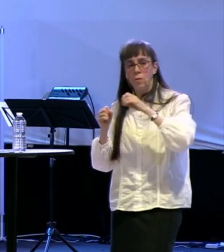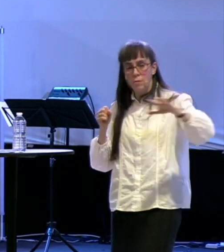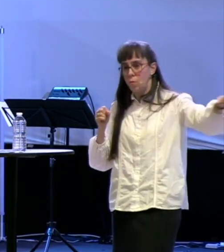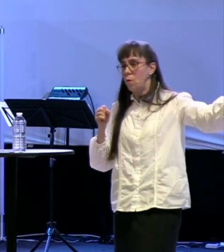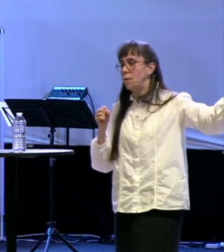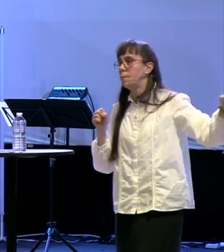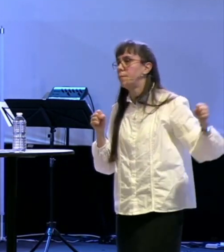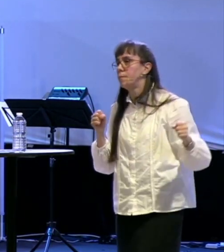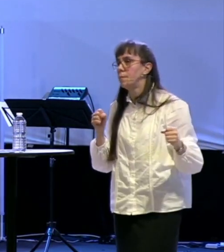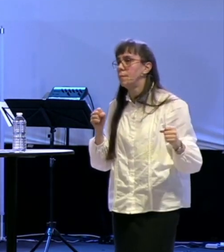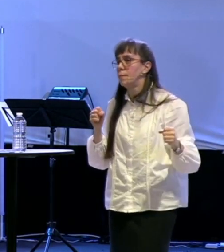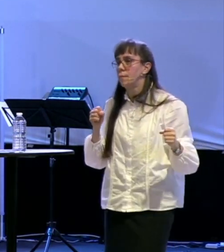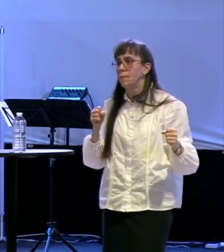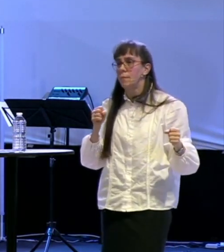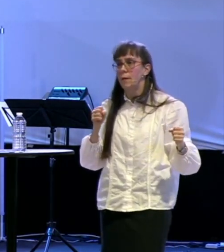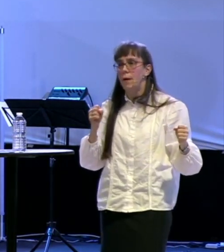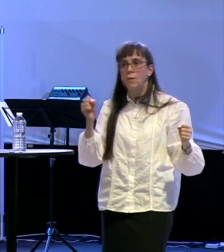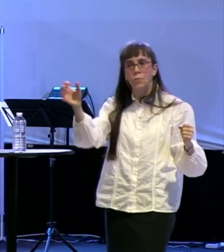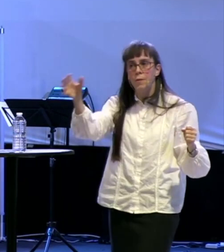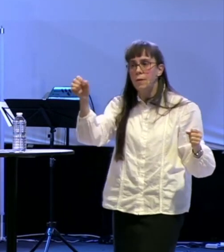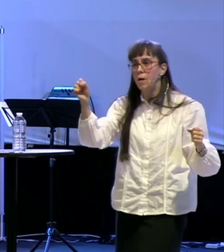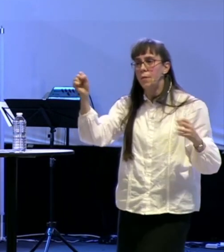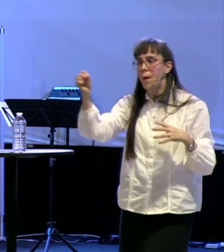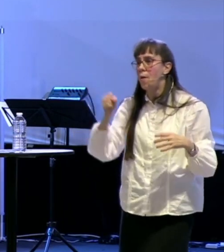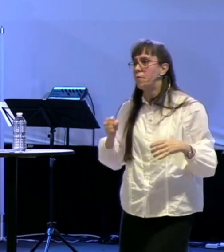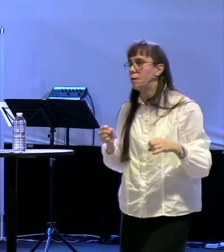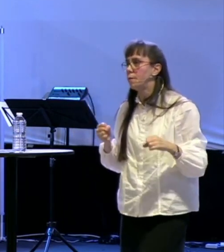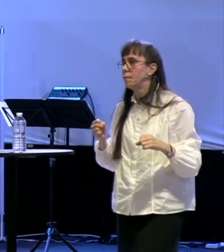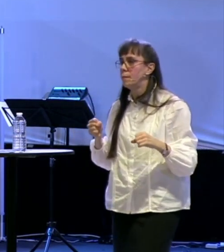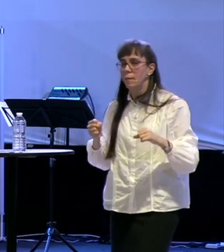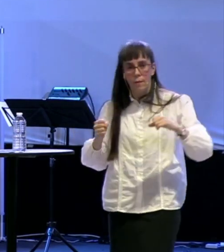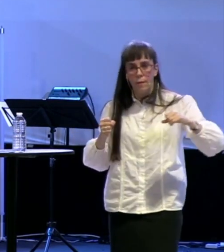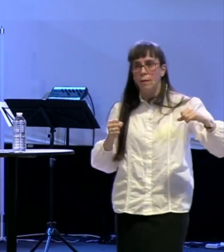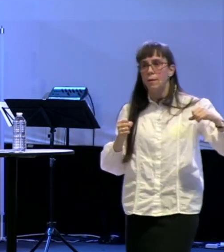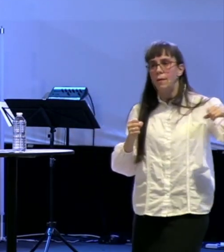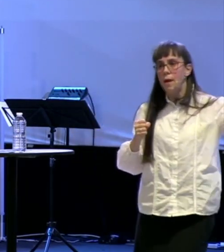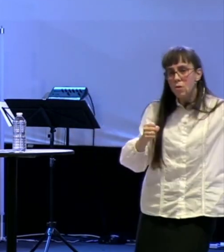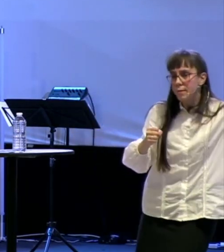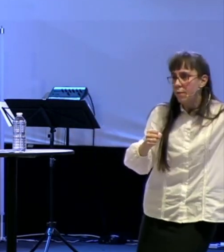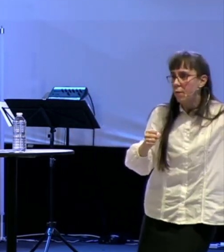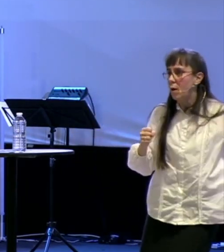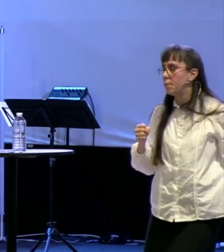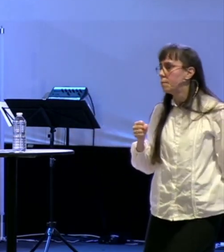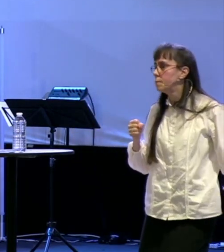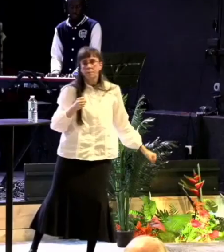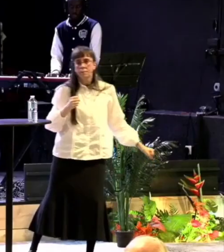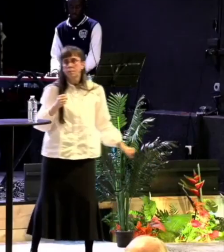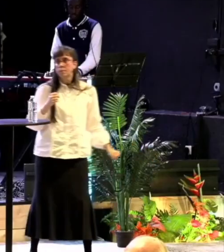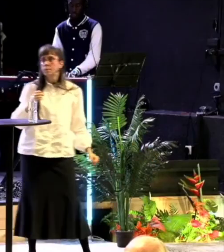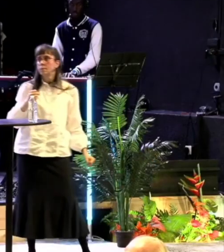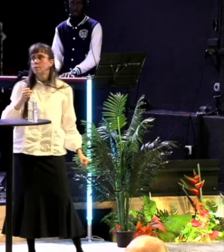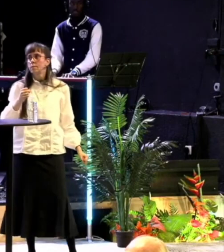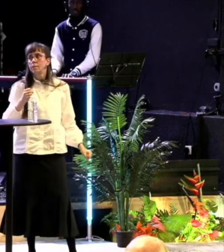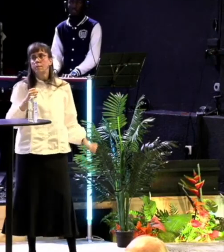The Logos, the word. L'Esprit de Dieu, la puissance de Dieu. And the Spirit of God, the power. Les anges de Dieu ensuite. The angels of God. Mais tout commence